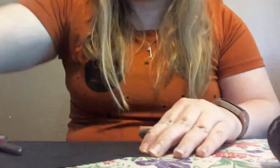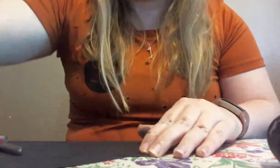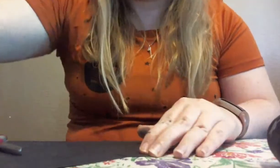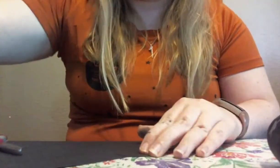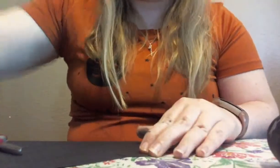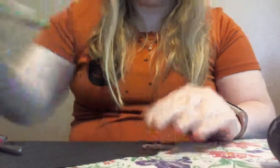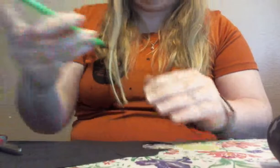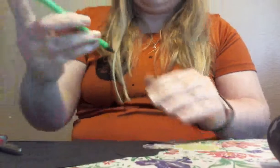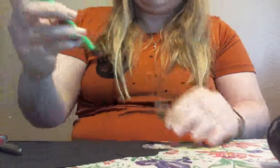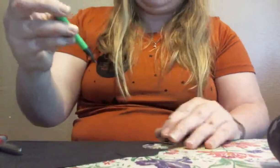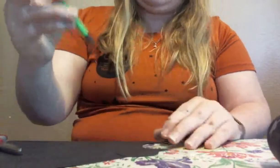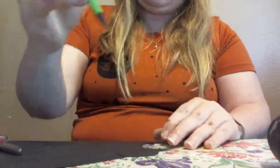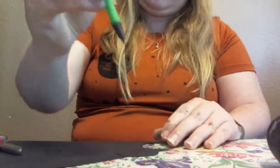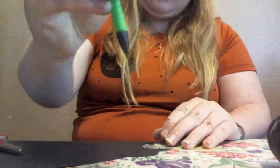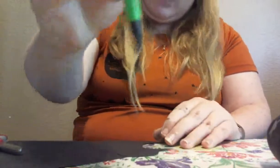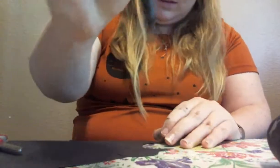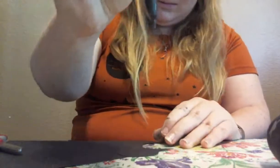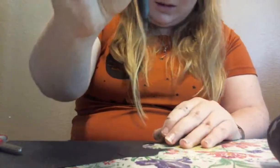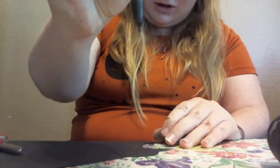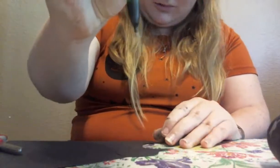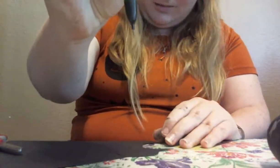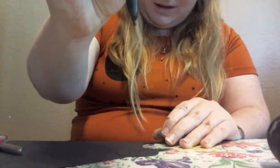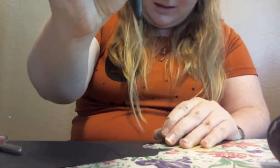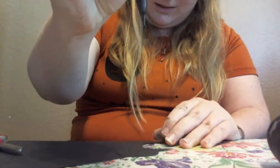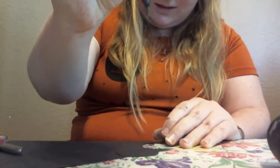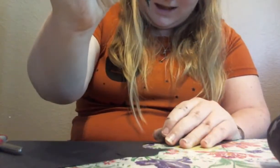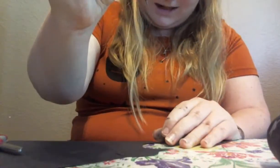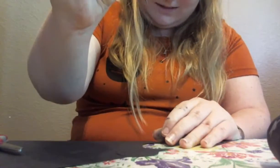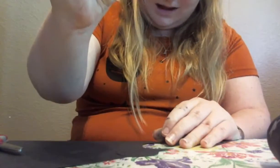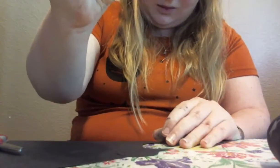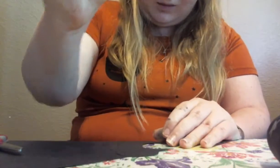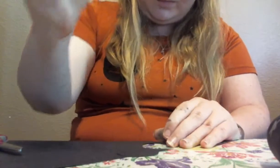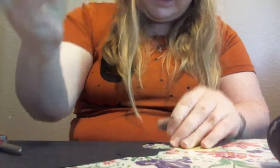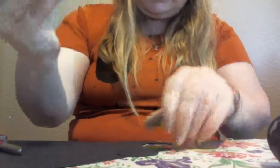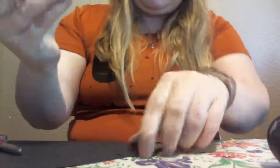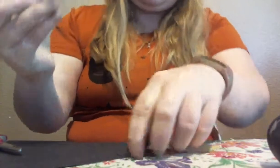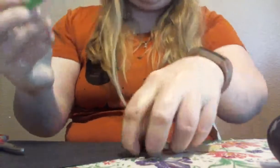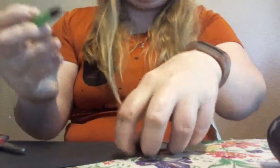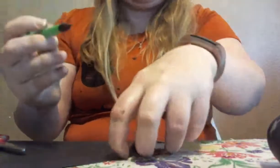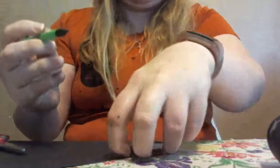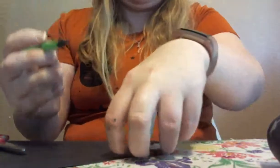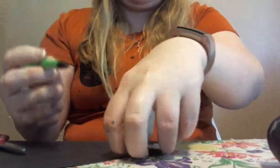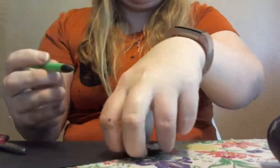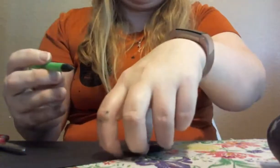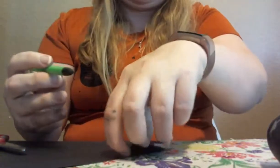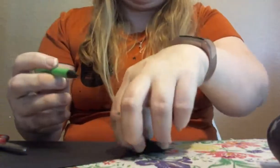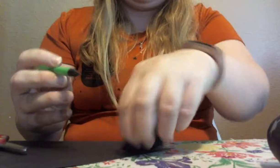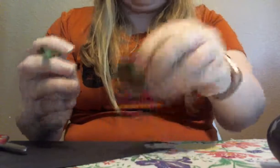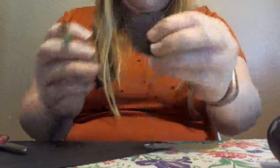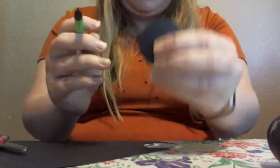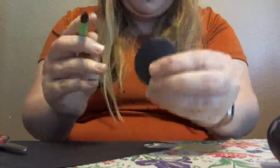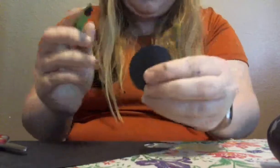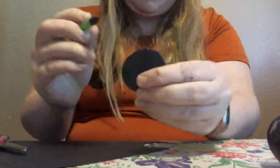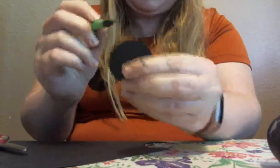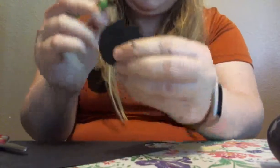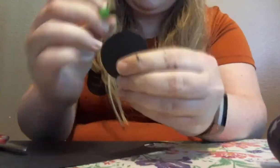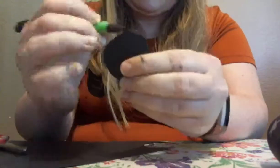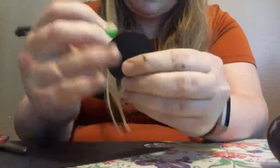I like to do is make sure my pencil lead is out a bit, and then you take your paper and